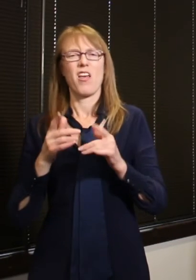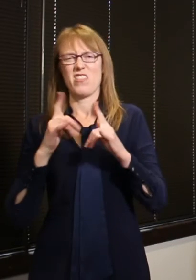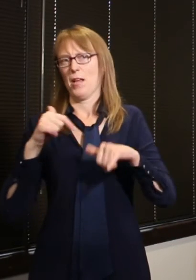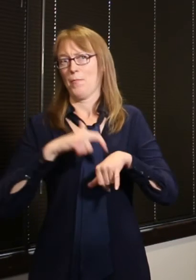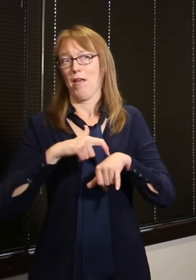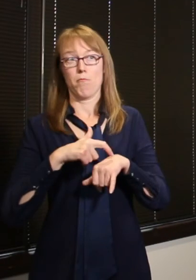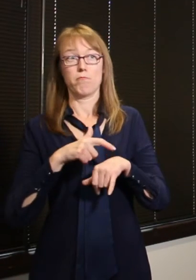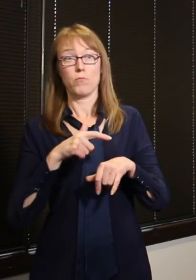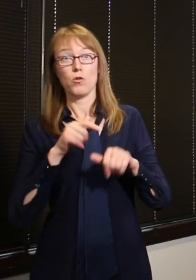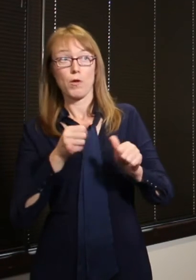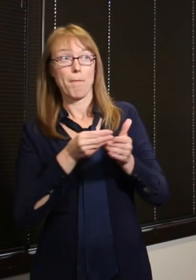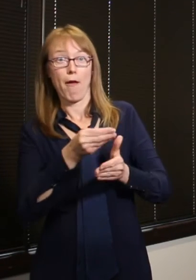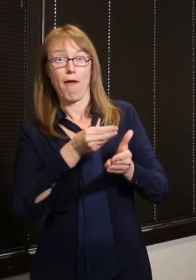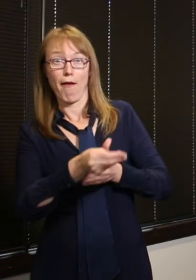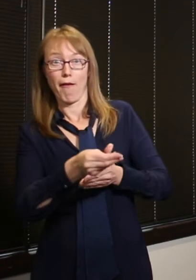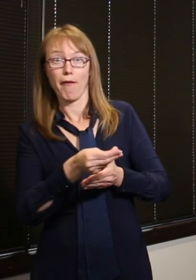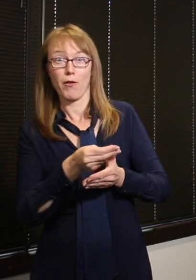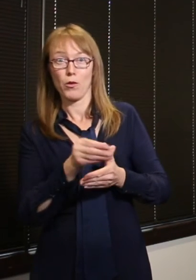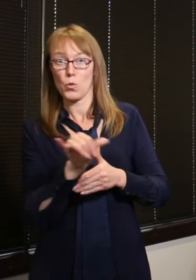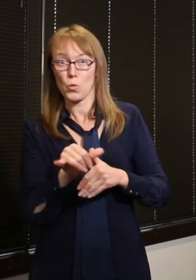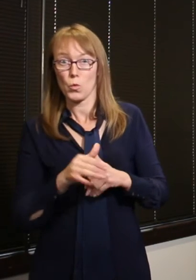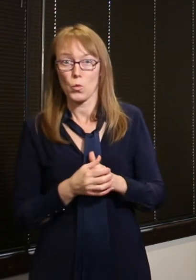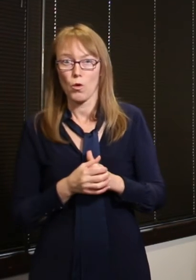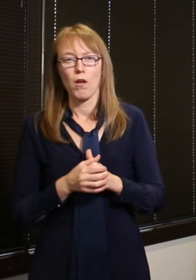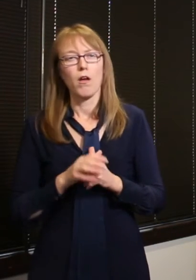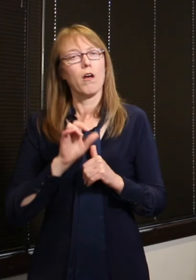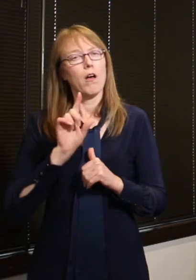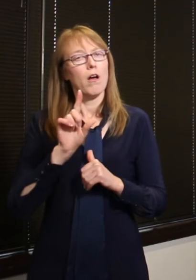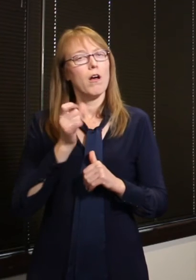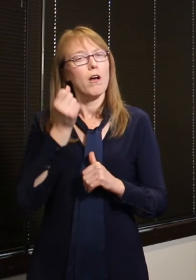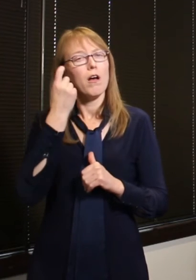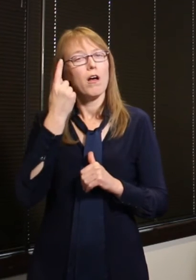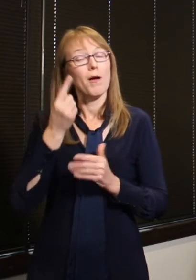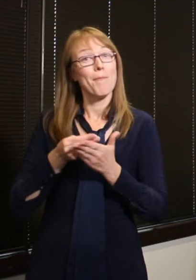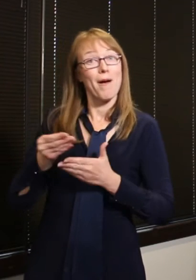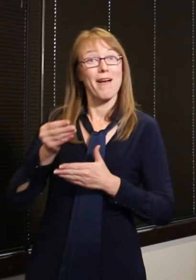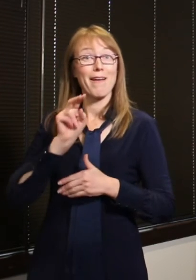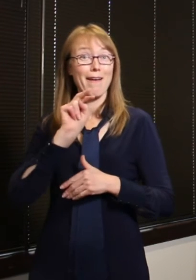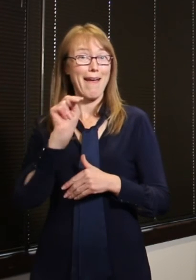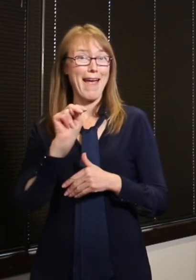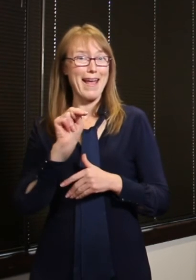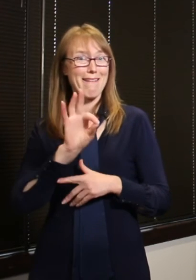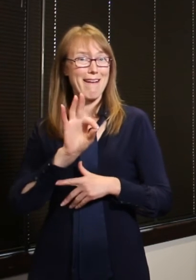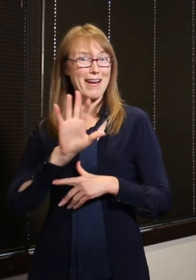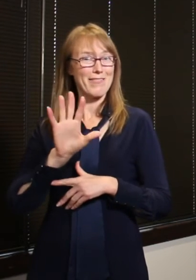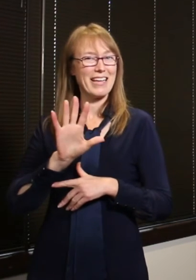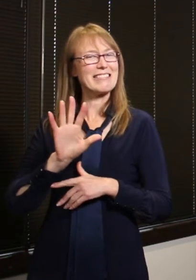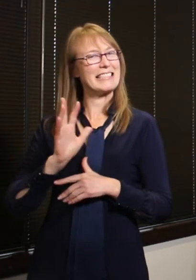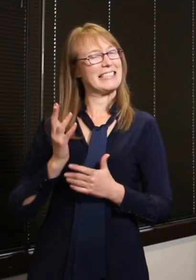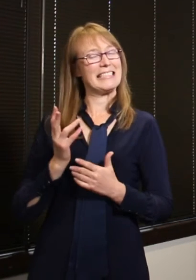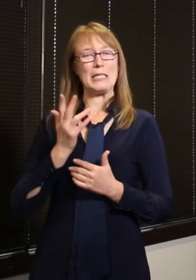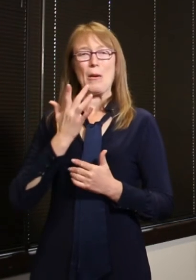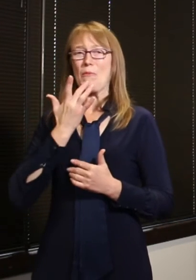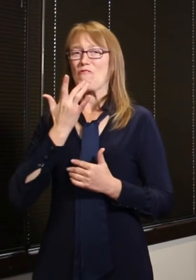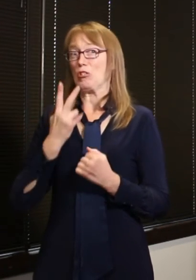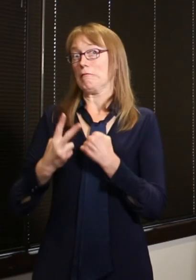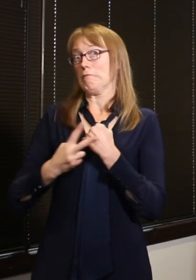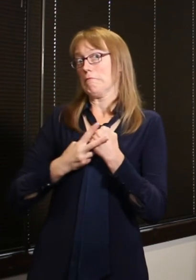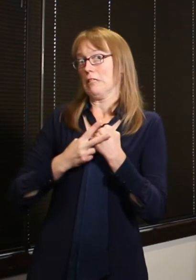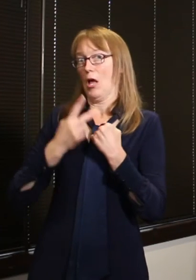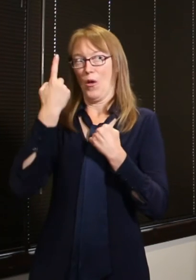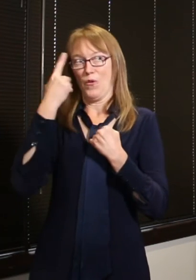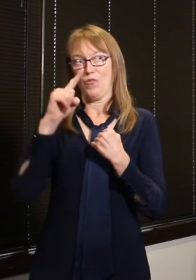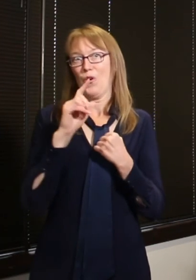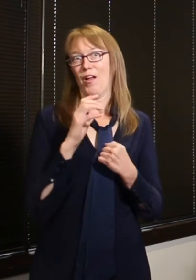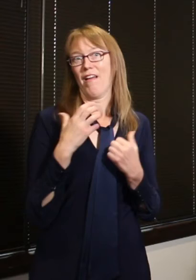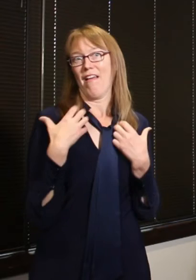refrain from buying surgical masks or N95 masks because we'd like to save those for the healthcare market. And a lot